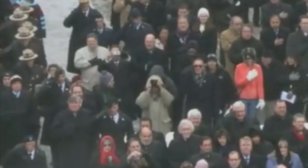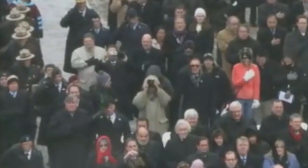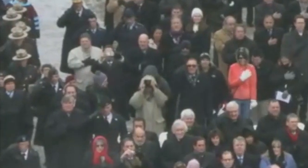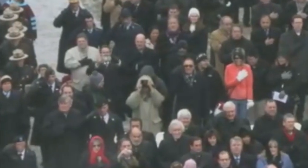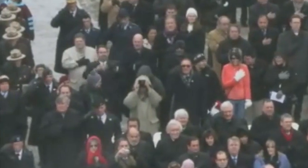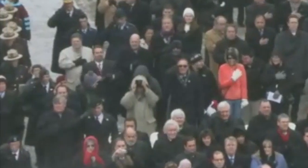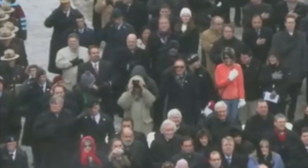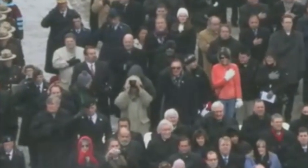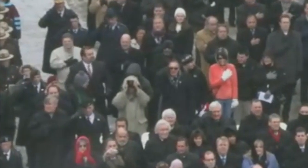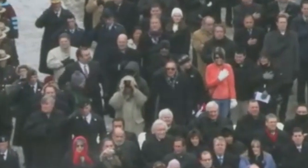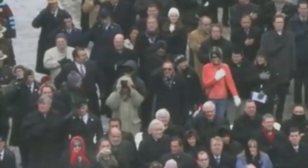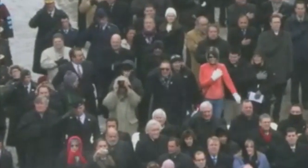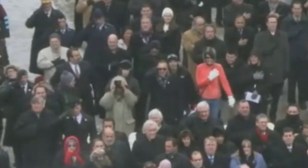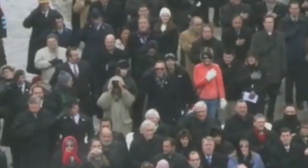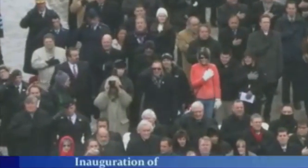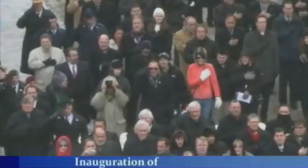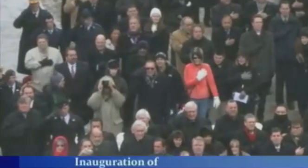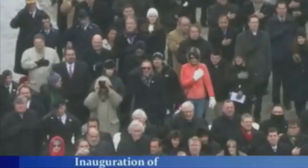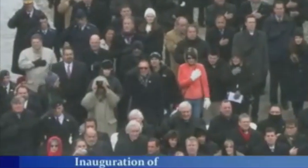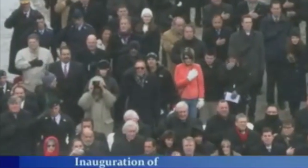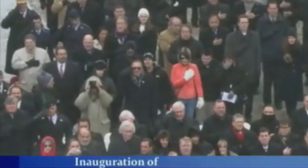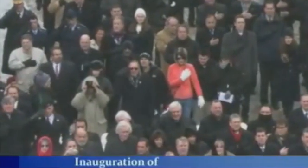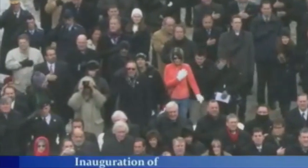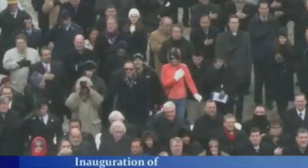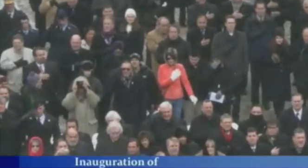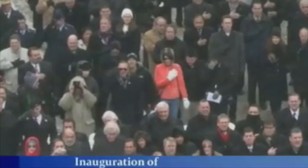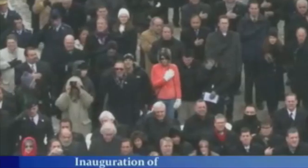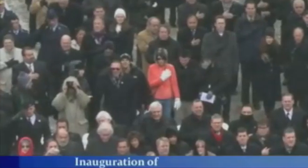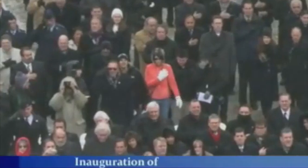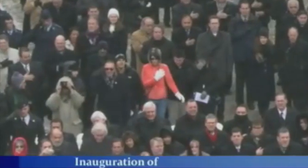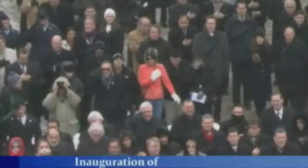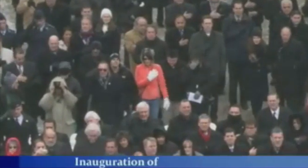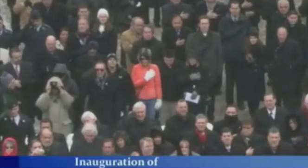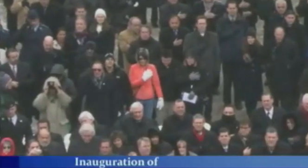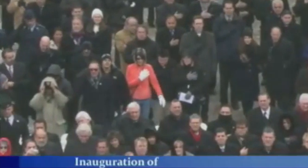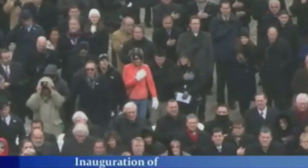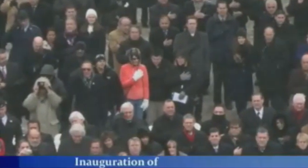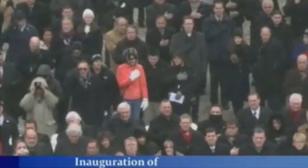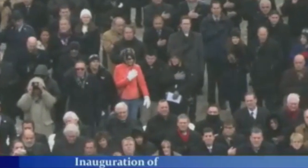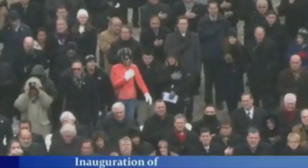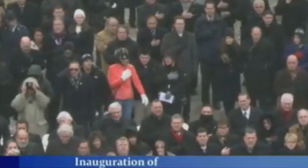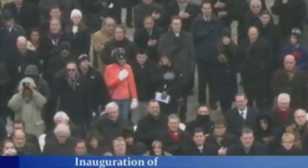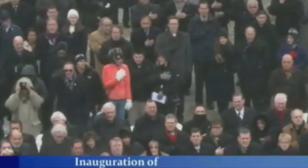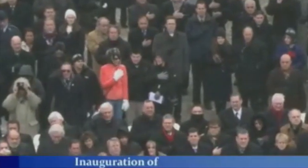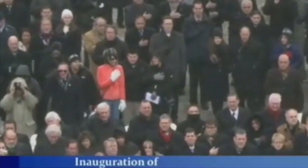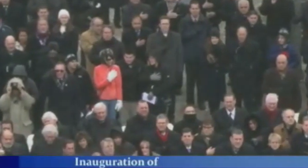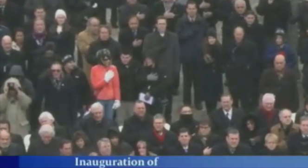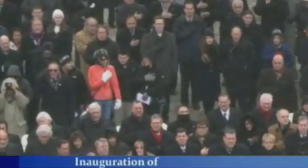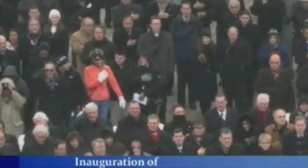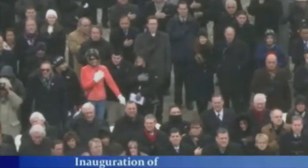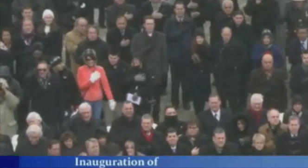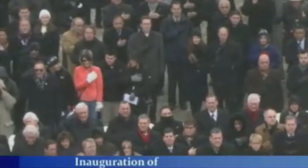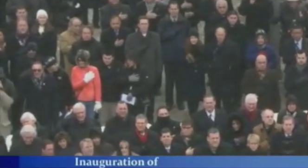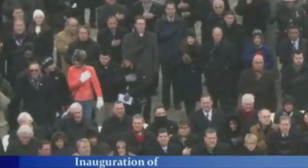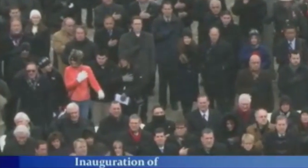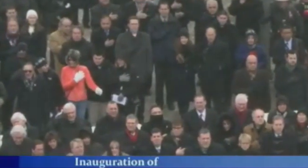bombs bursting in air, gave proof through